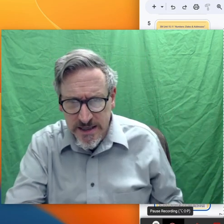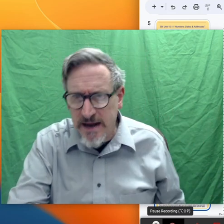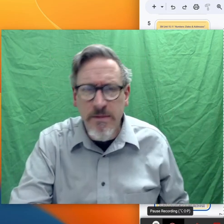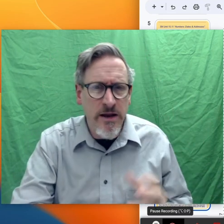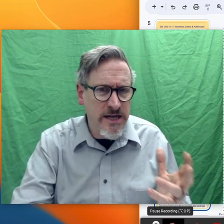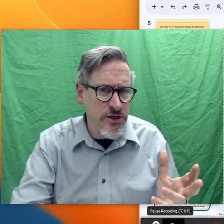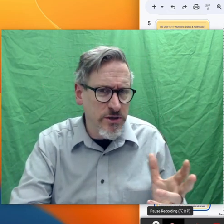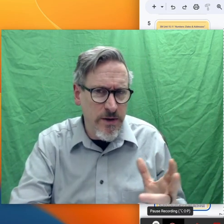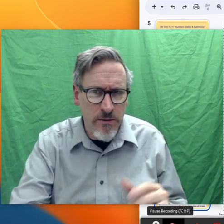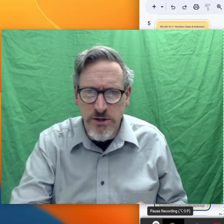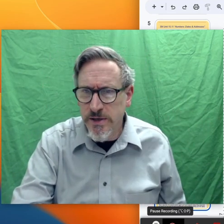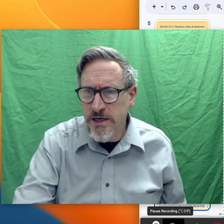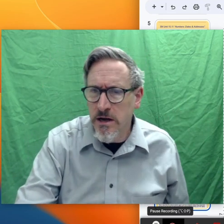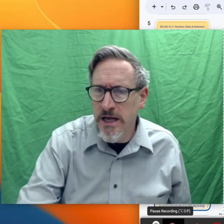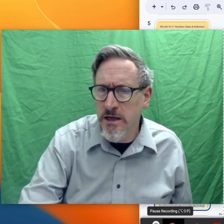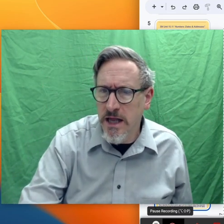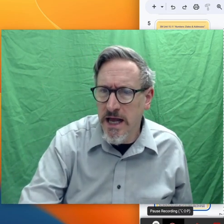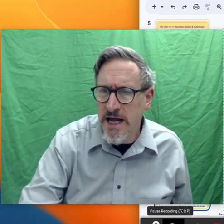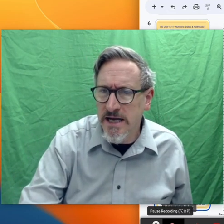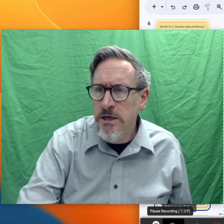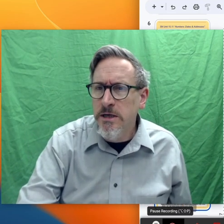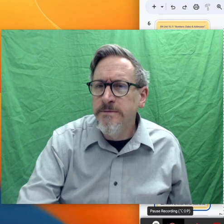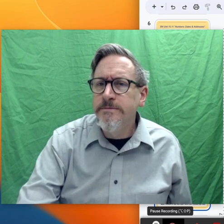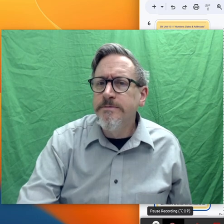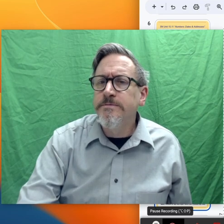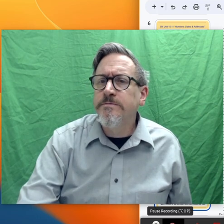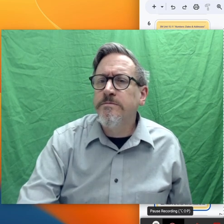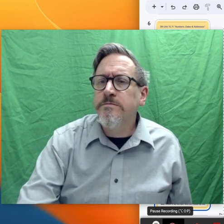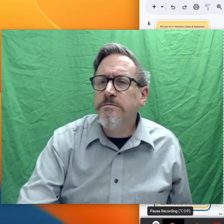things like that, and that's usually what I will do in class.